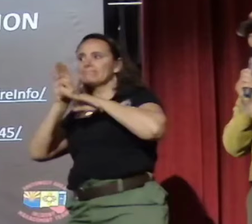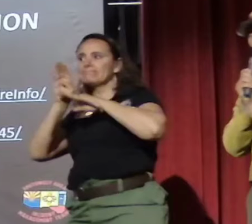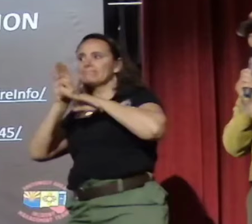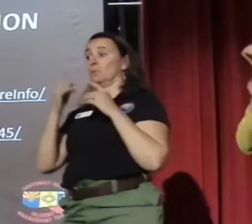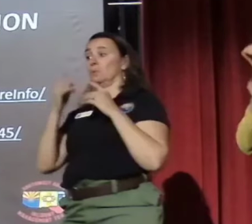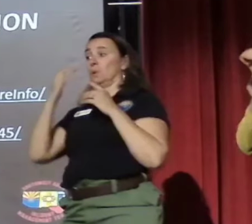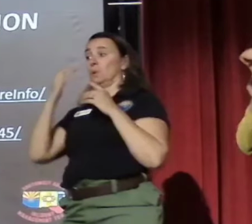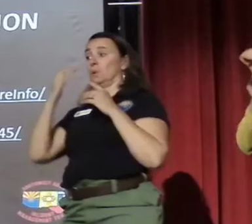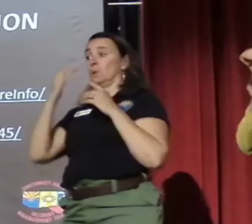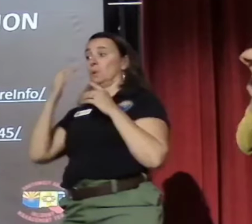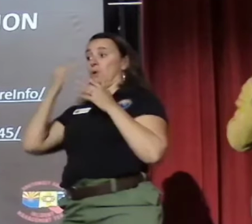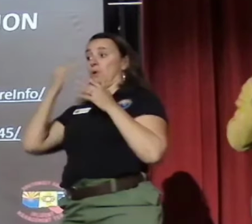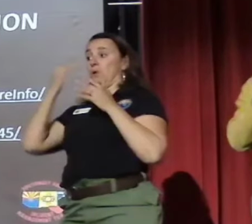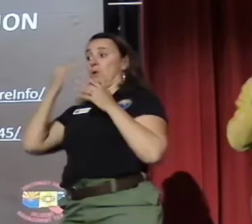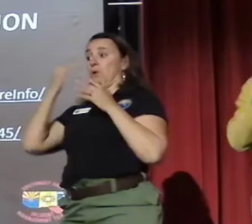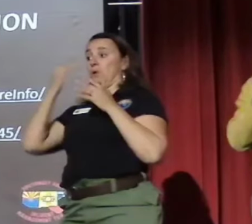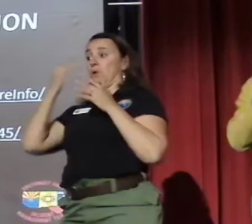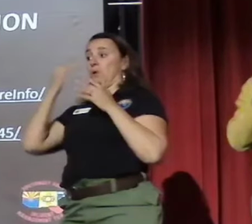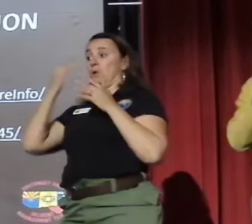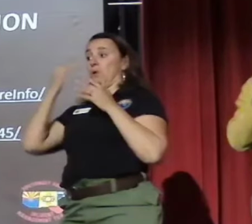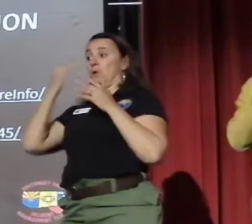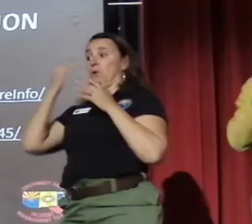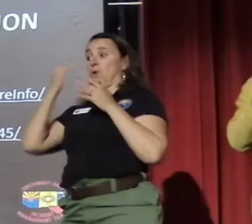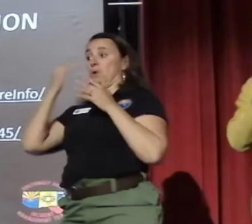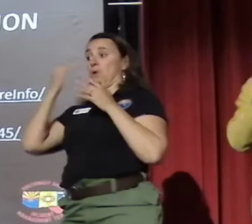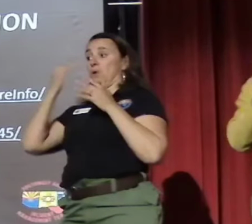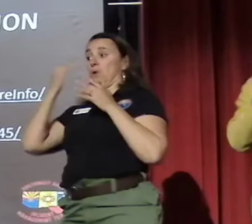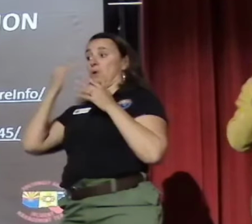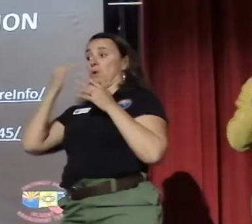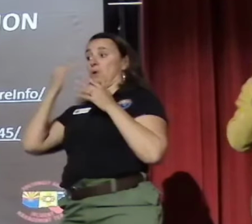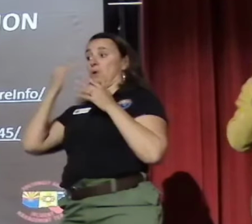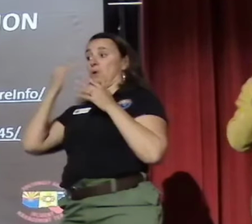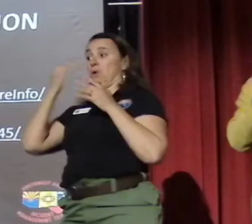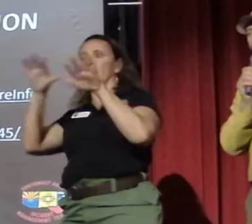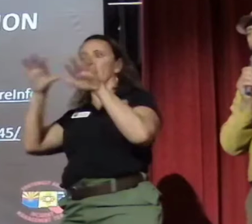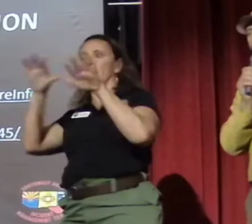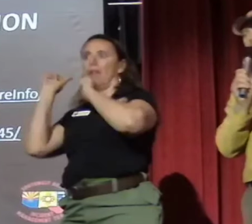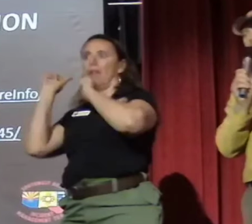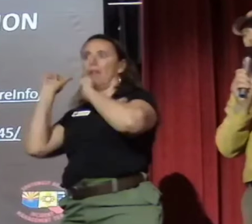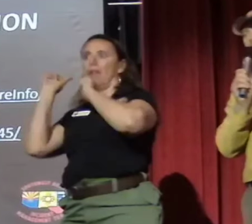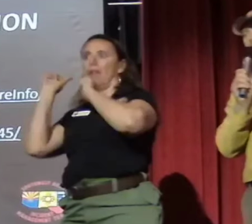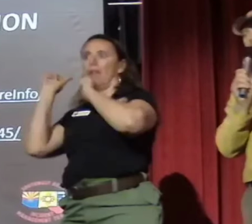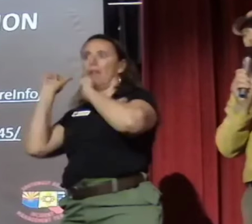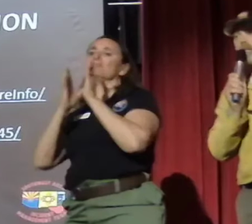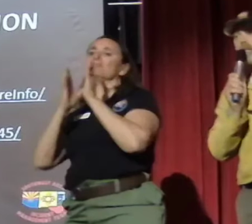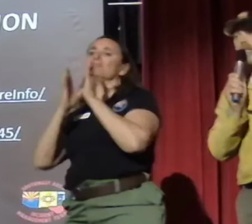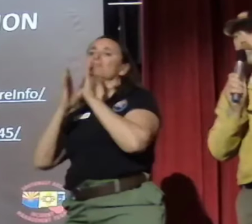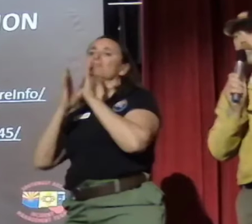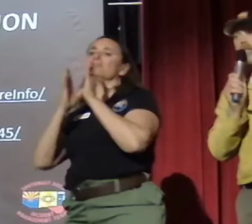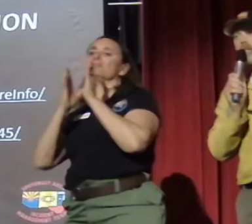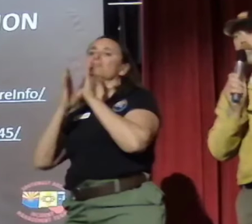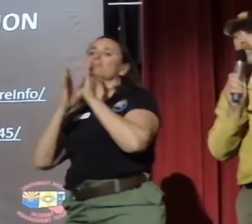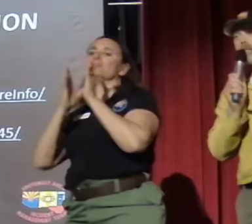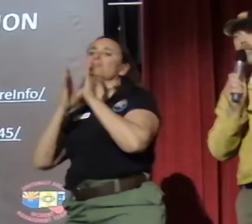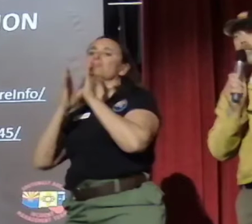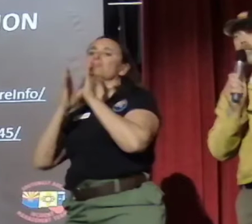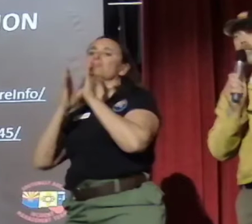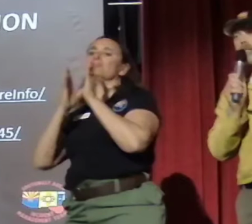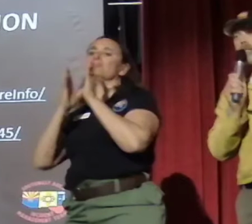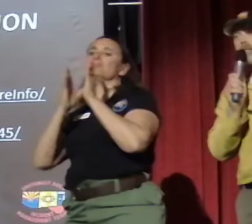know it's going to be safe and we don't have to re-evacuate the community, then you'll be allowed back.